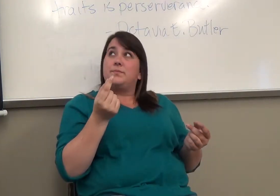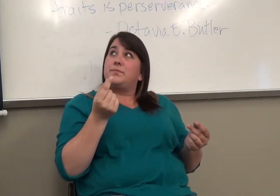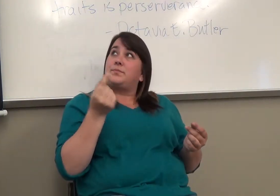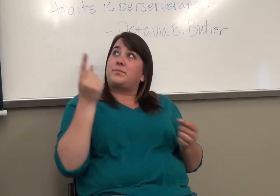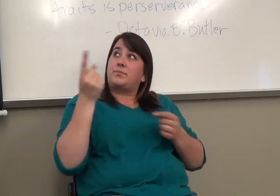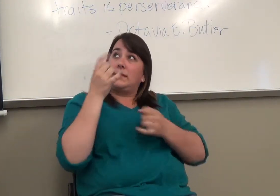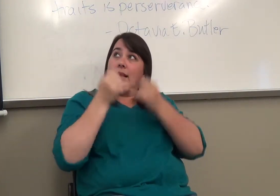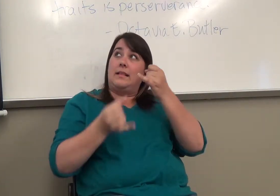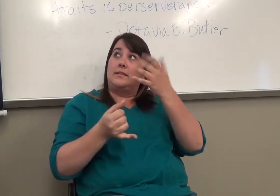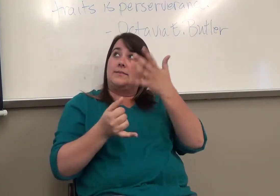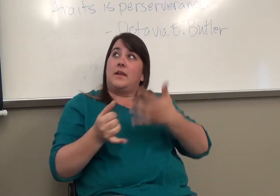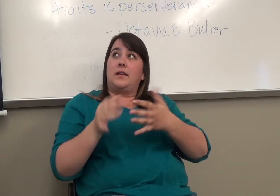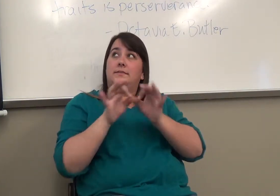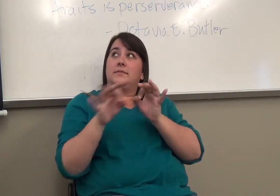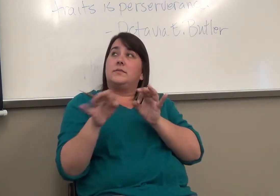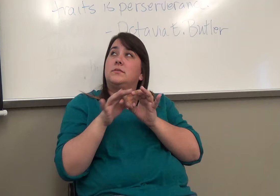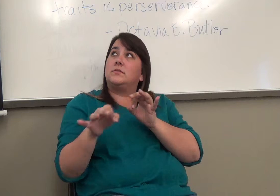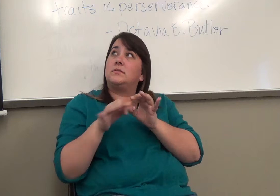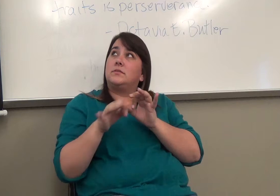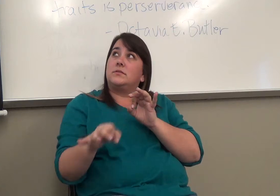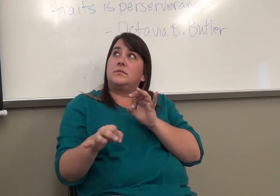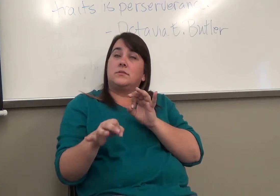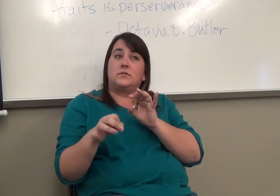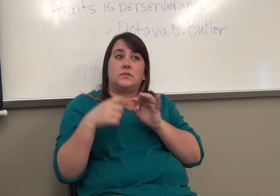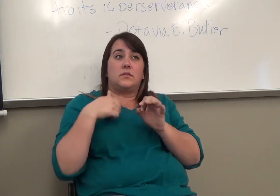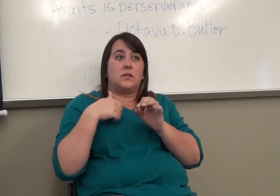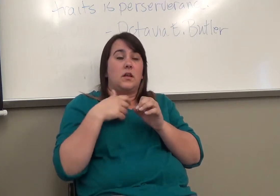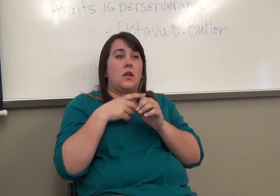is, I'm going by the English Center,